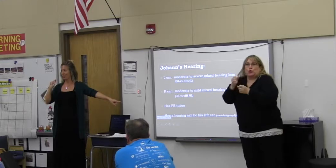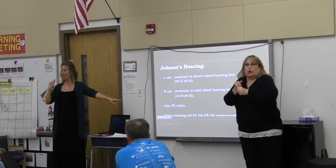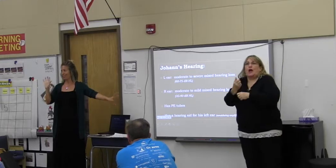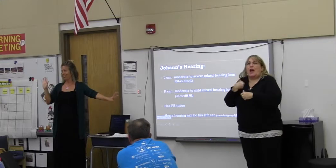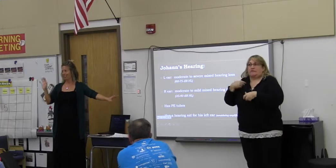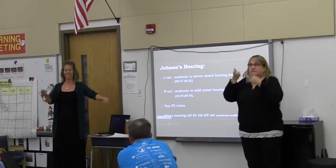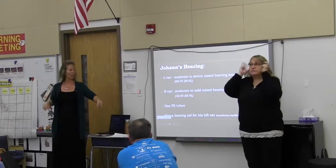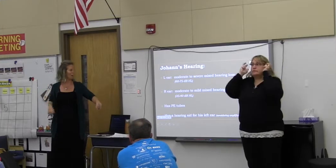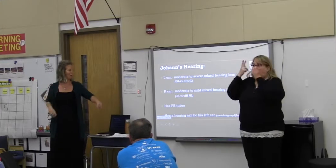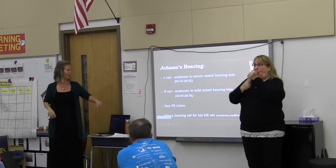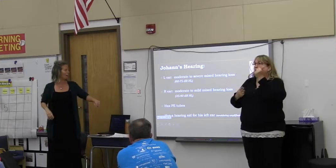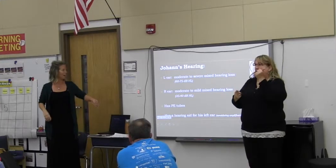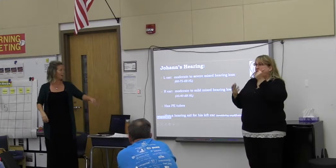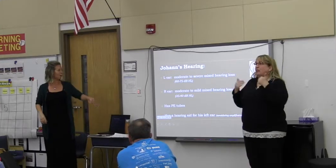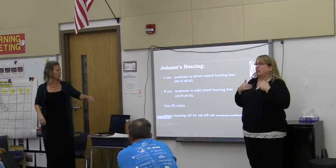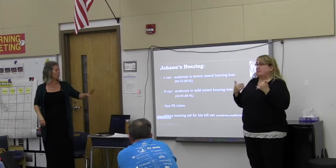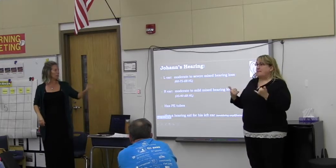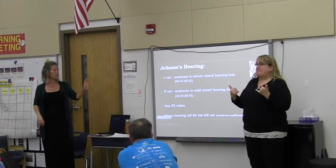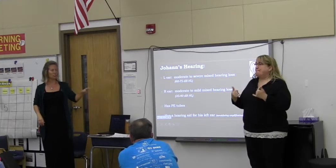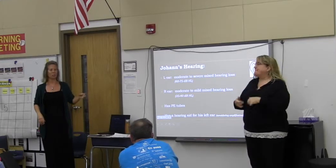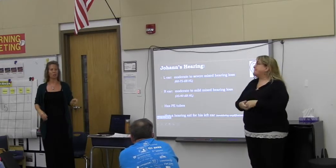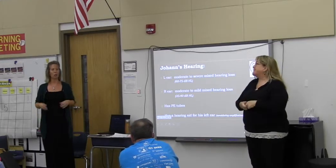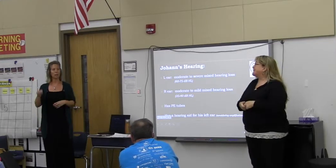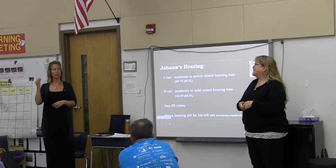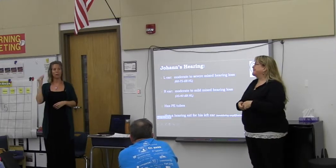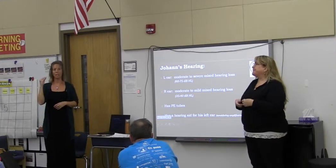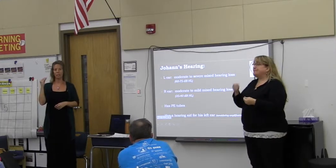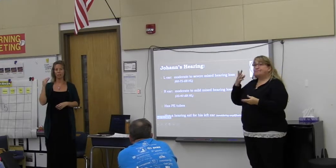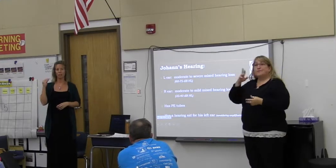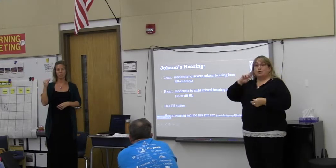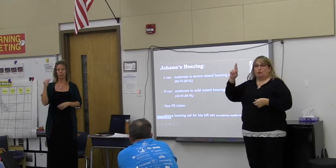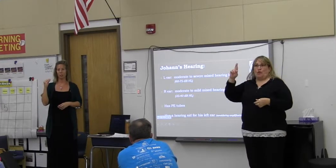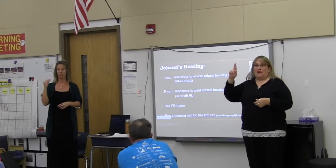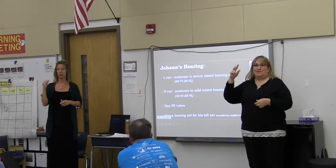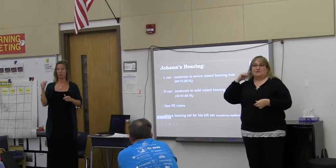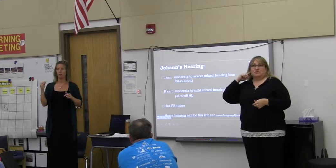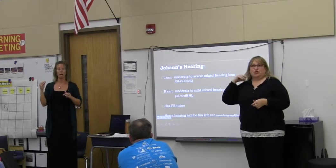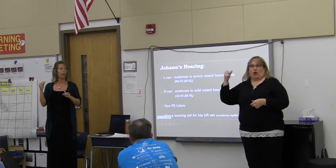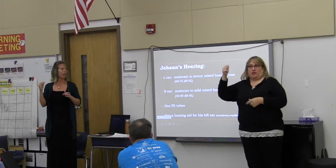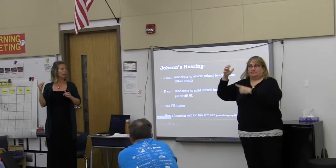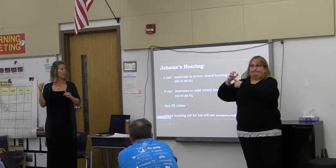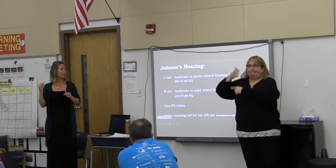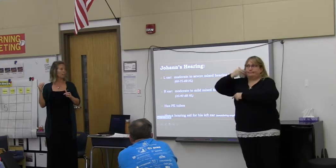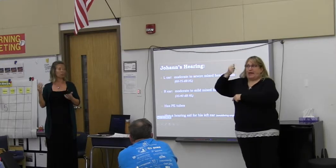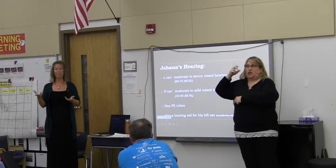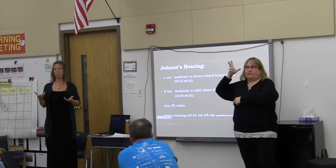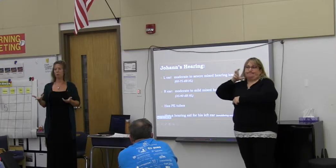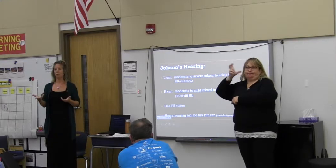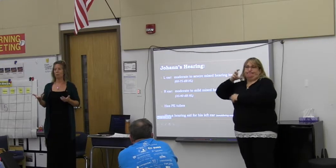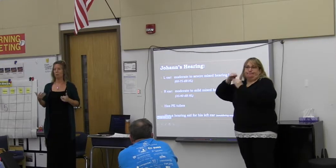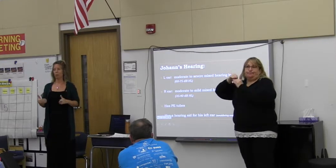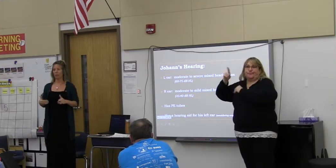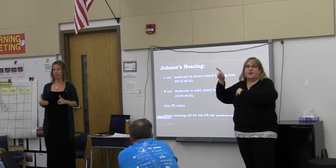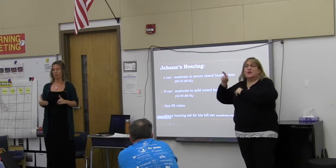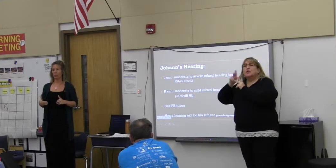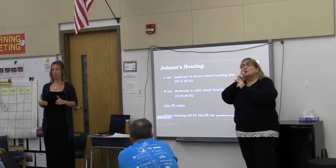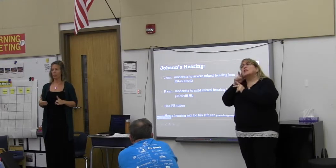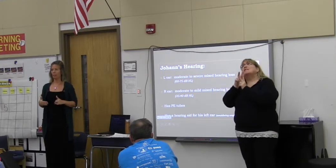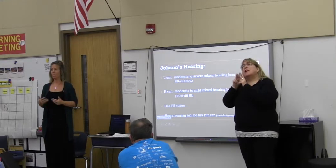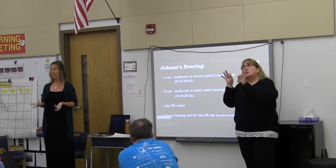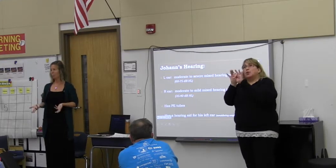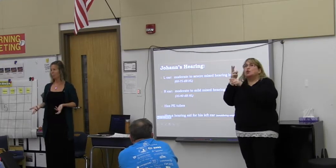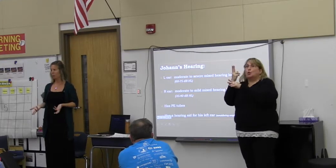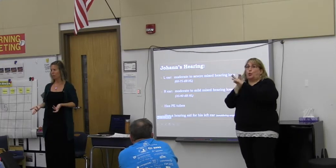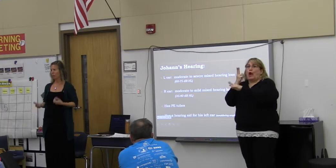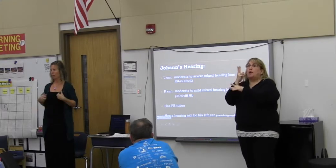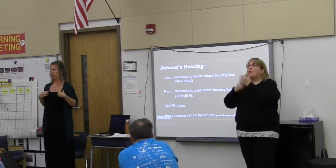his right ear. So, but just so you know, his right ear is his better ear. It's really important for him to wear his hearing aids,